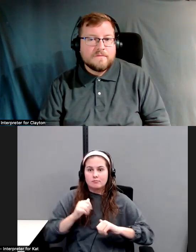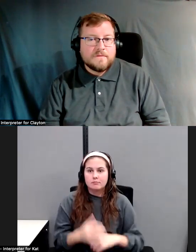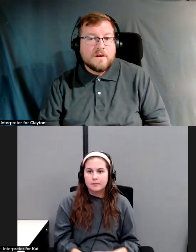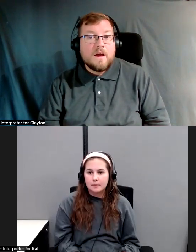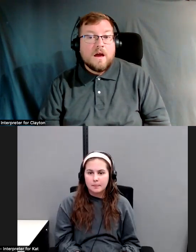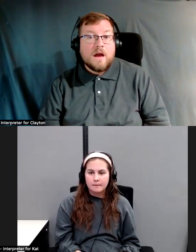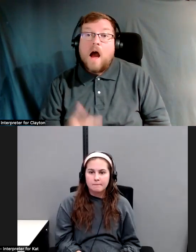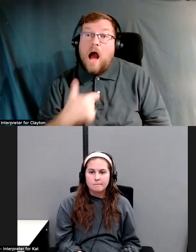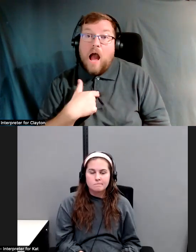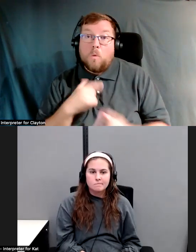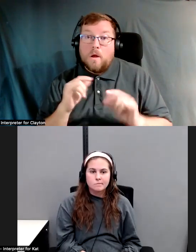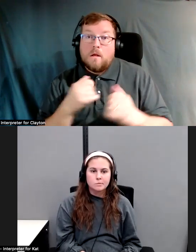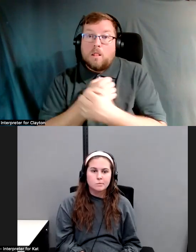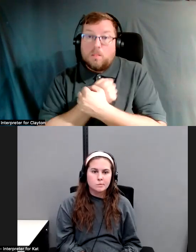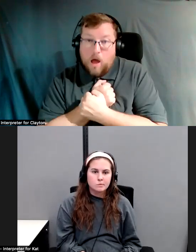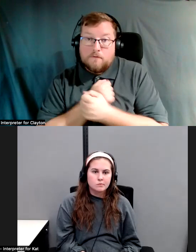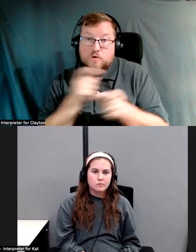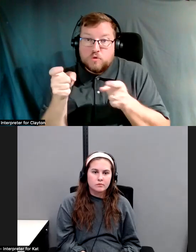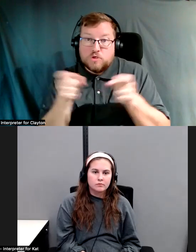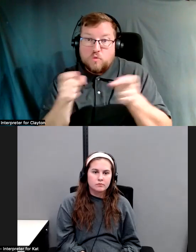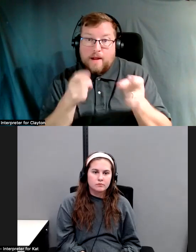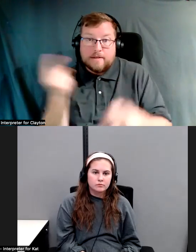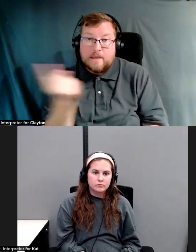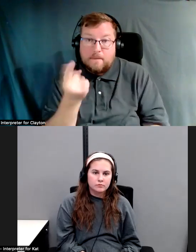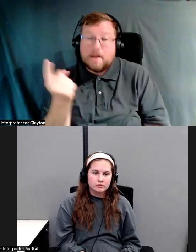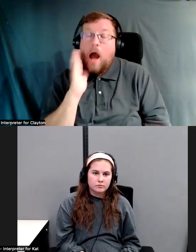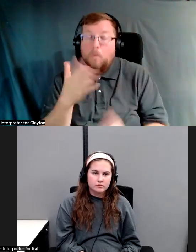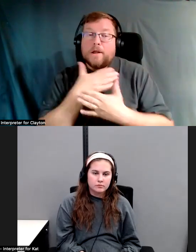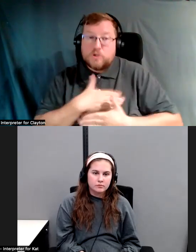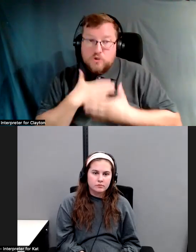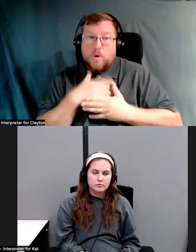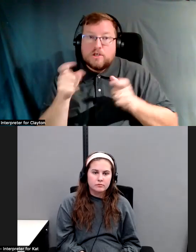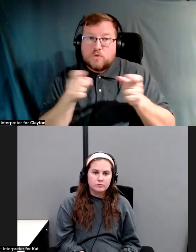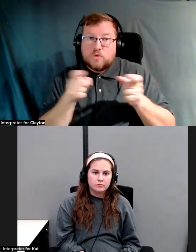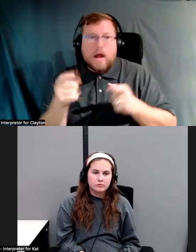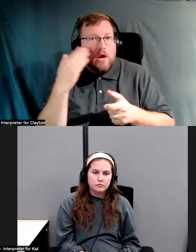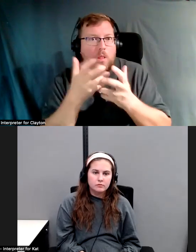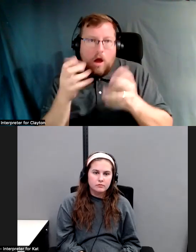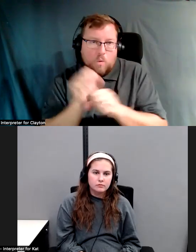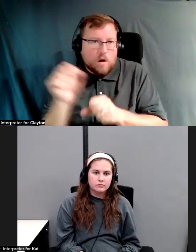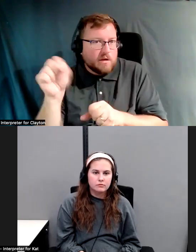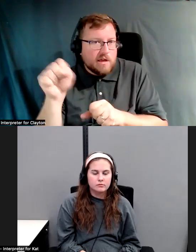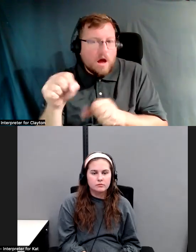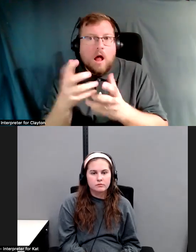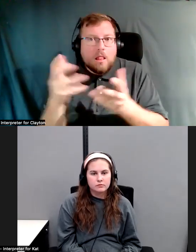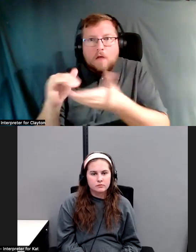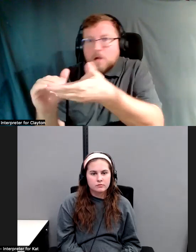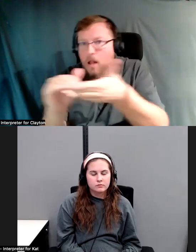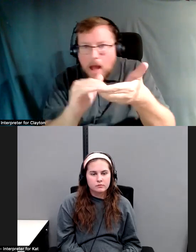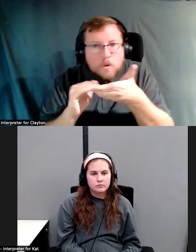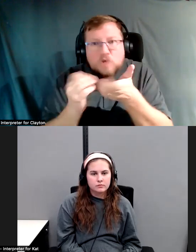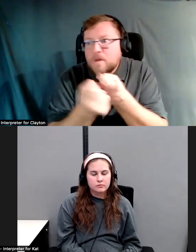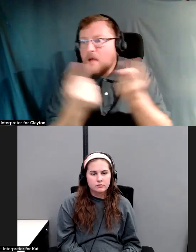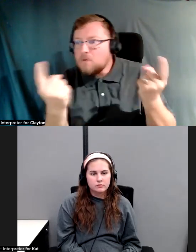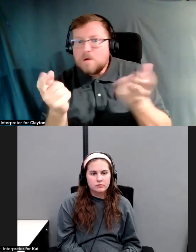I would love to direct. I would really, really enjoy directing. I know it's a lot of work and it's a lot of collaboration between